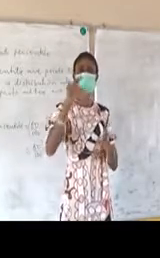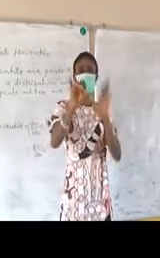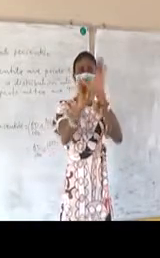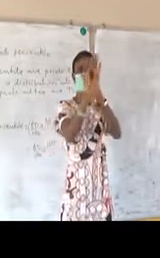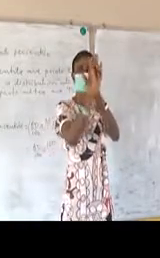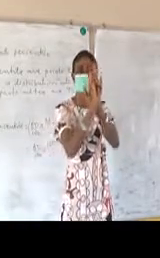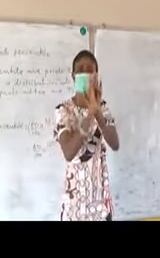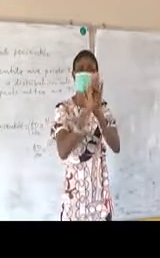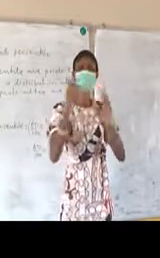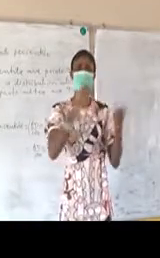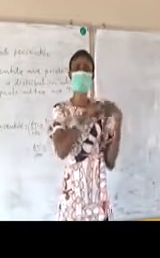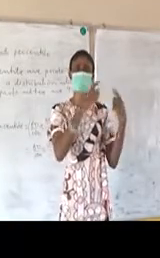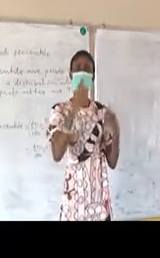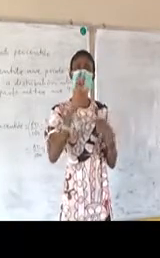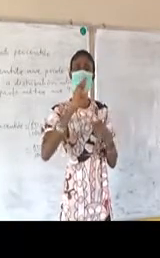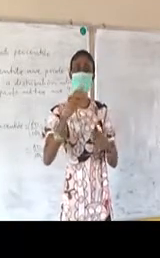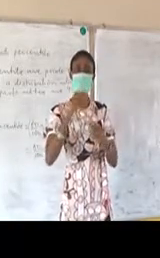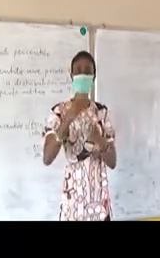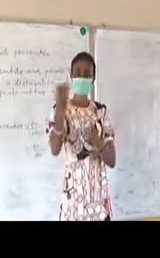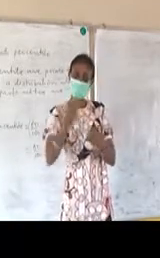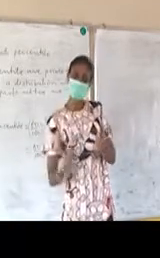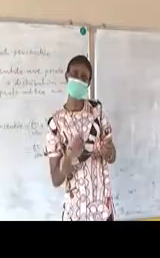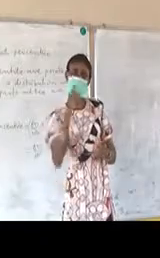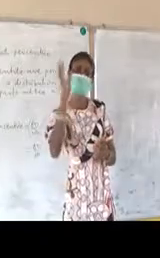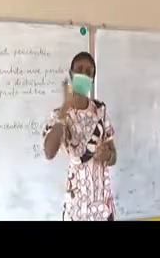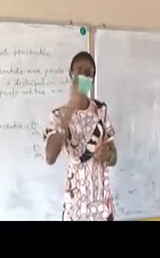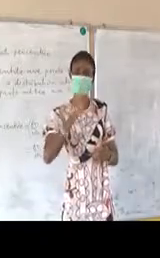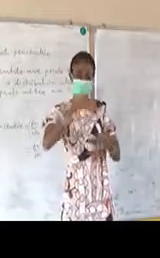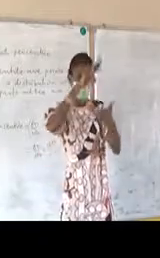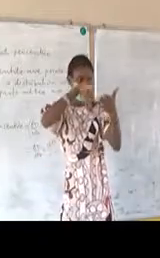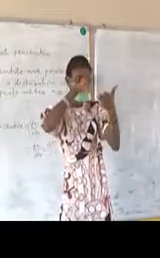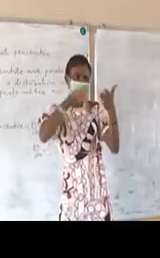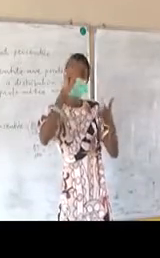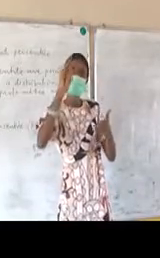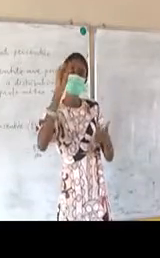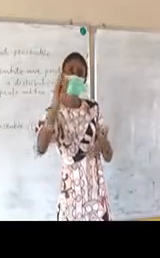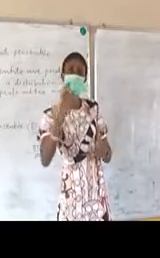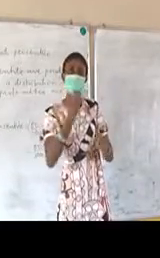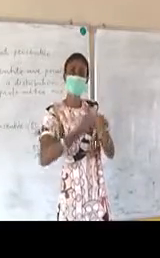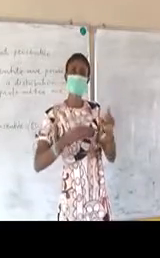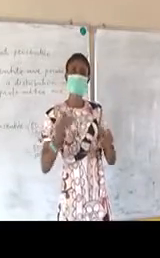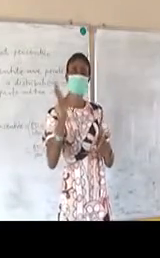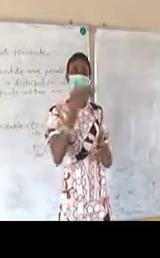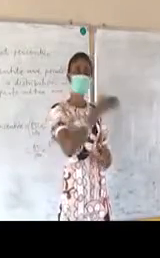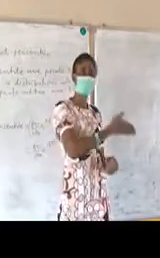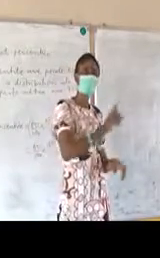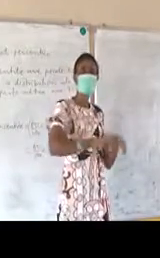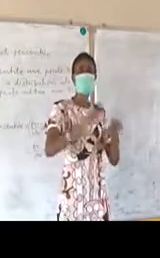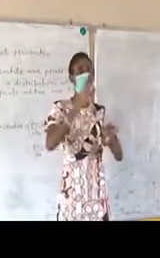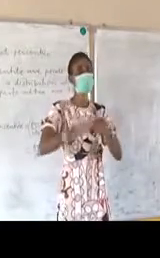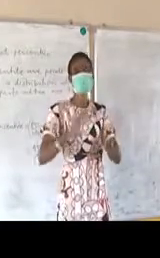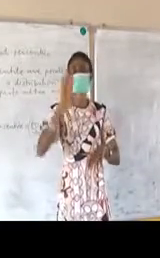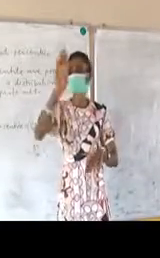to scale, you should be able to read 70 from there. But on the board, you cannot actually pinpoint where 70